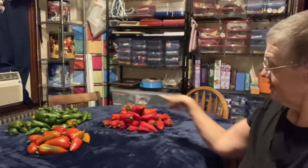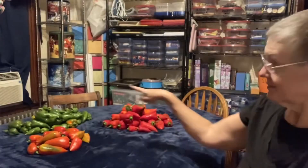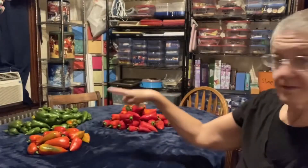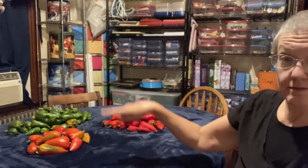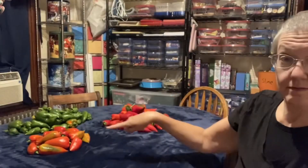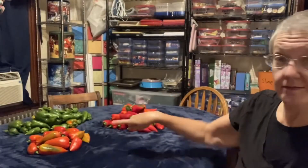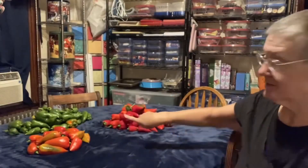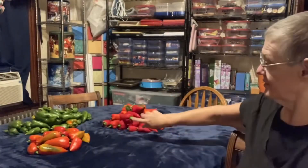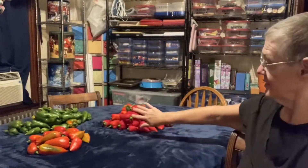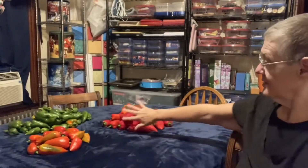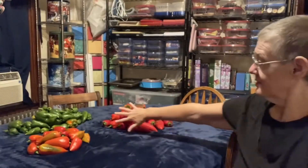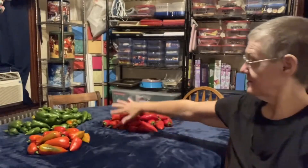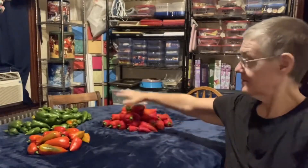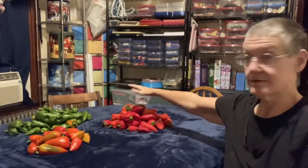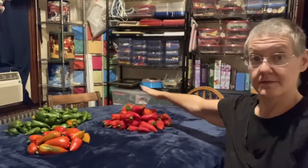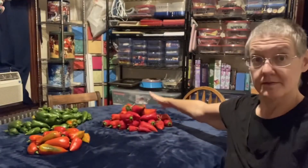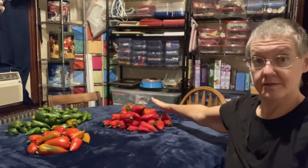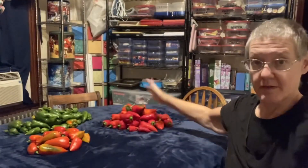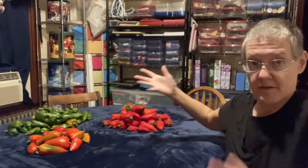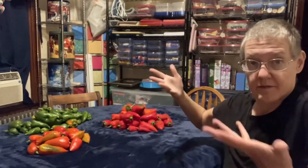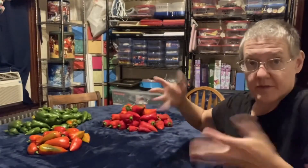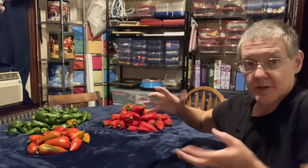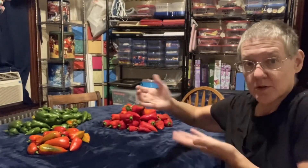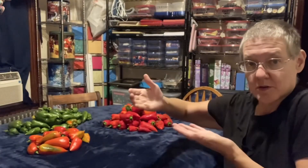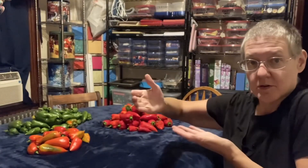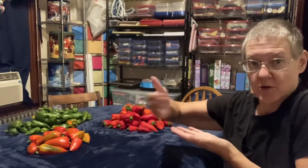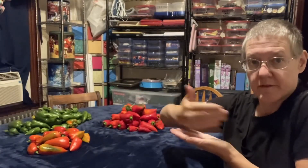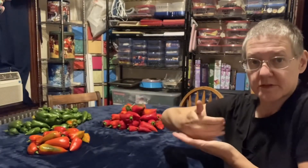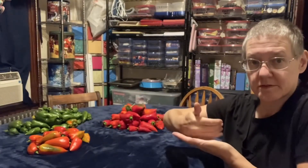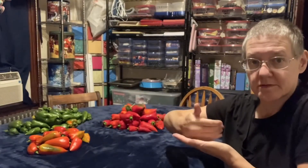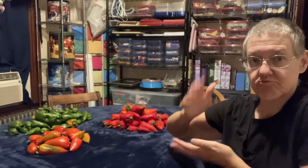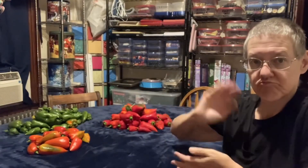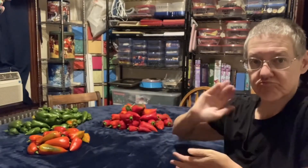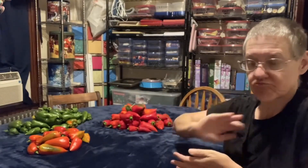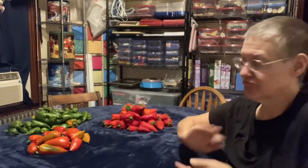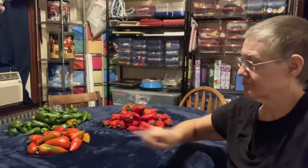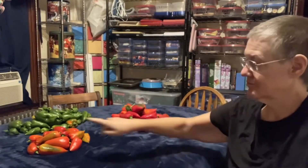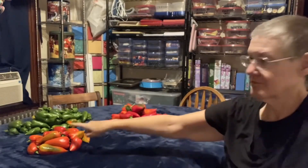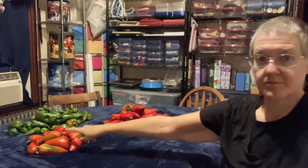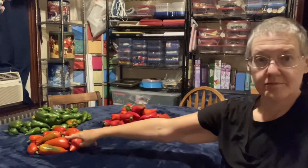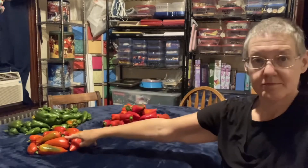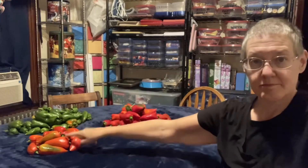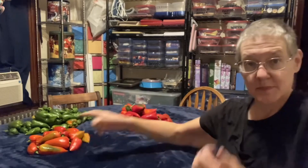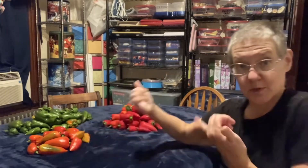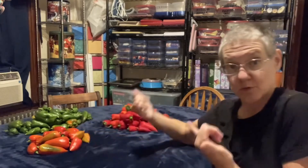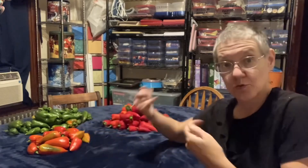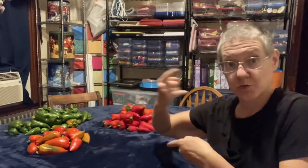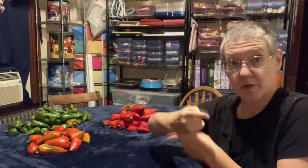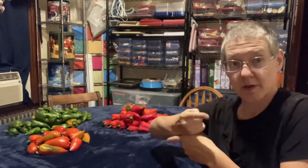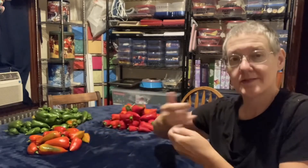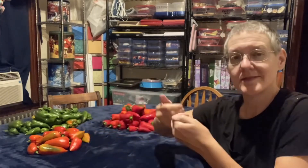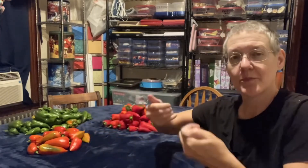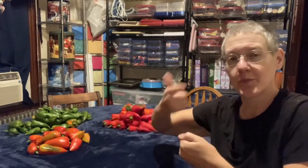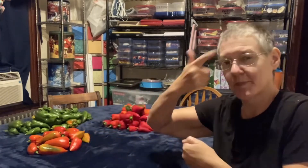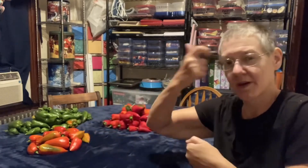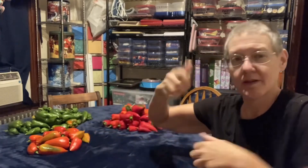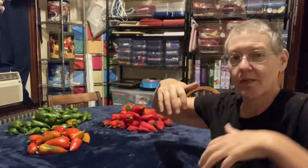See all the peppers? All of these I harvested in the past. These we harvested